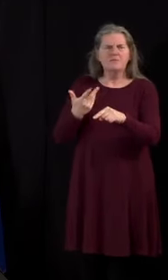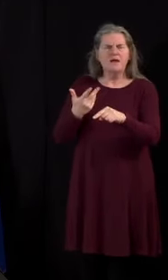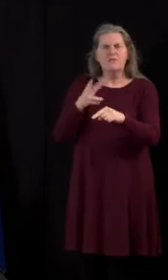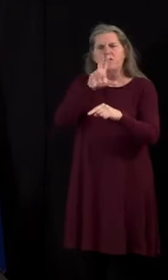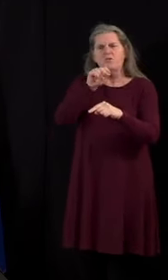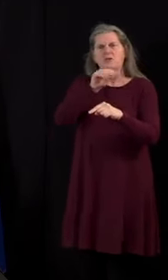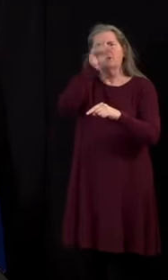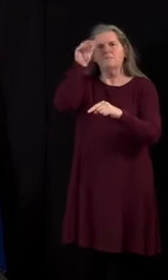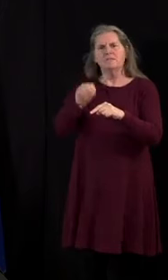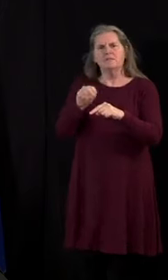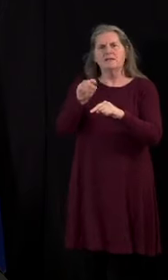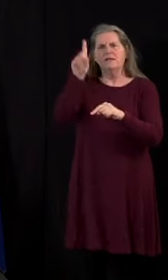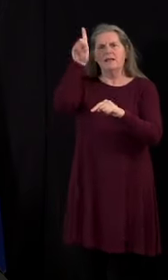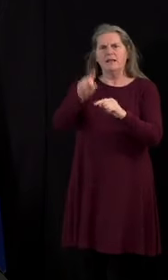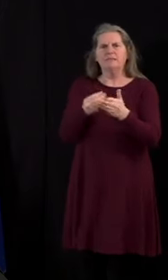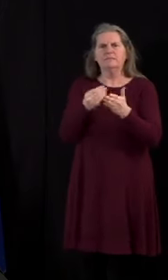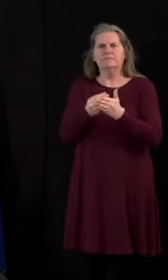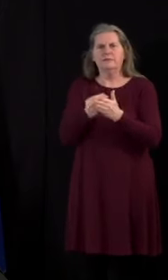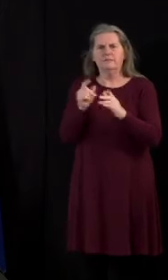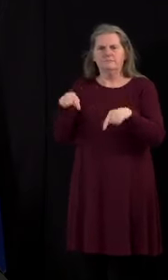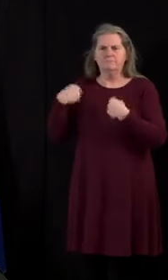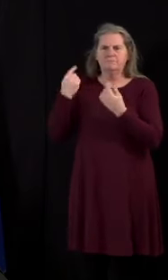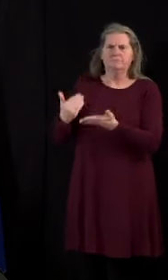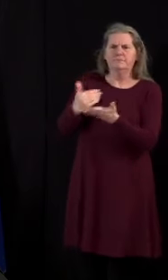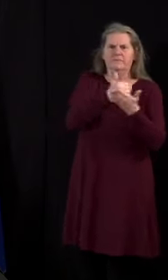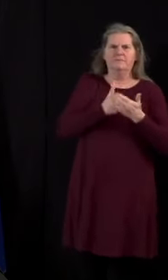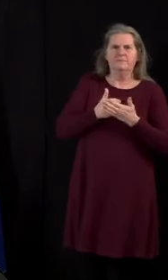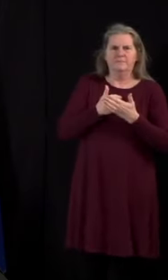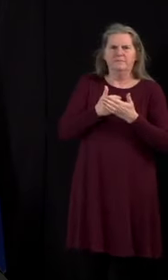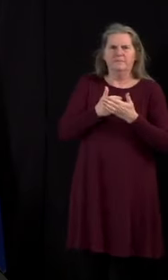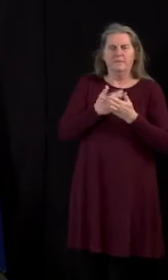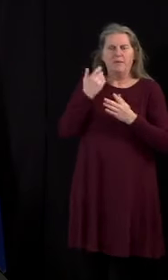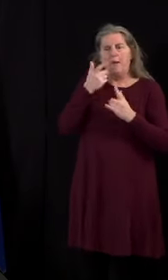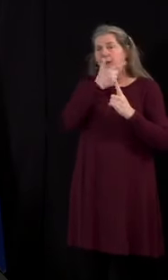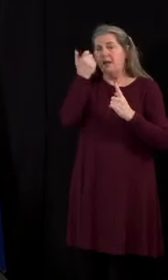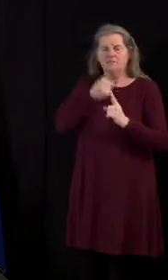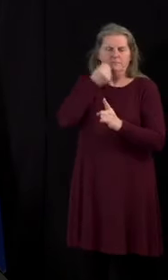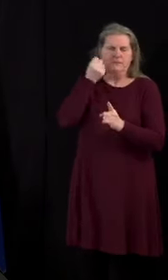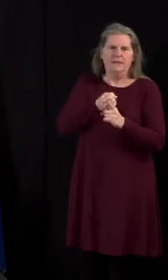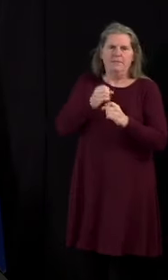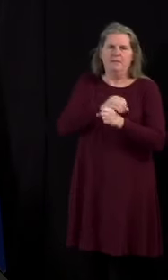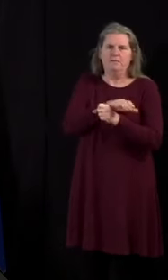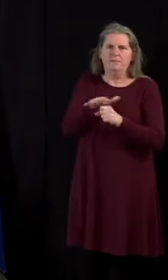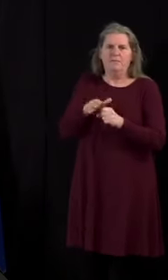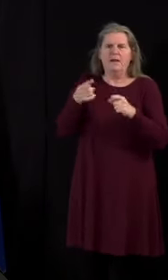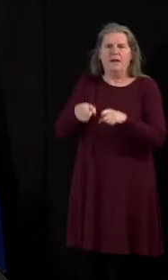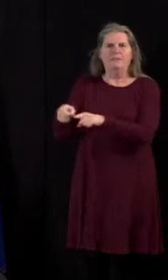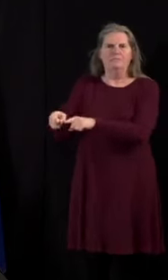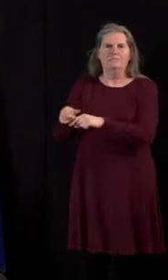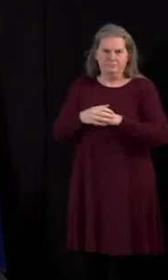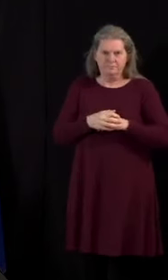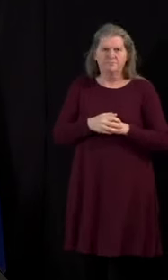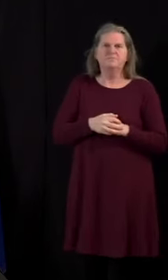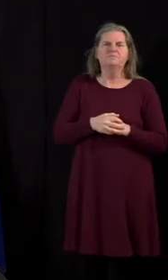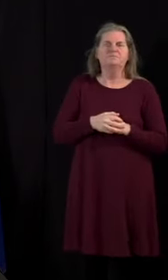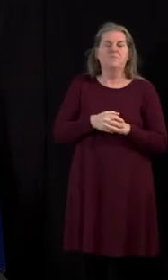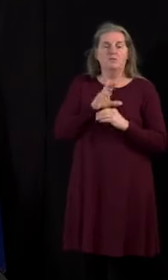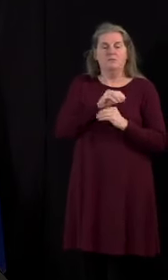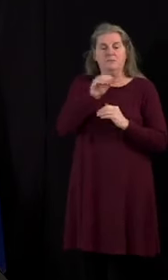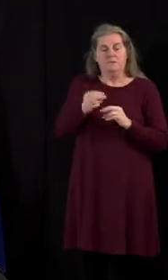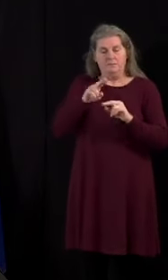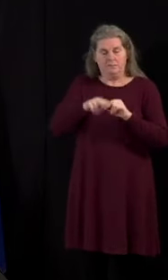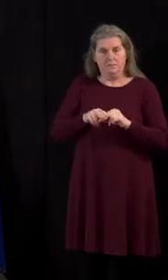a 30% reduction in revenue as a result of COVID-19 pandemic.